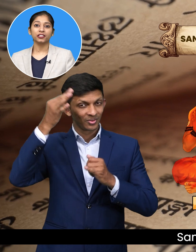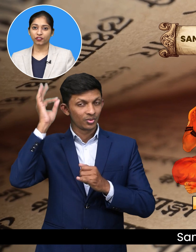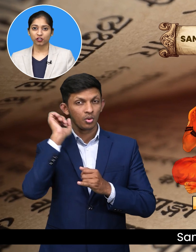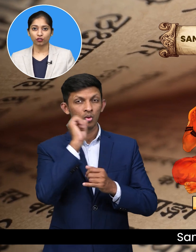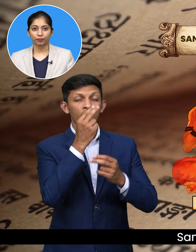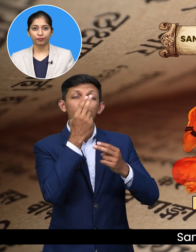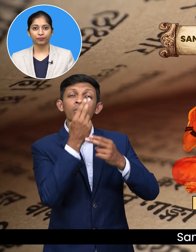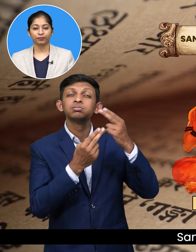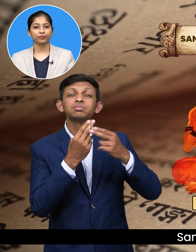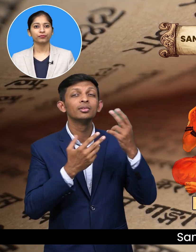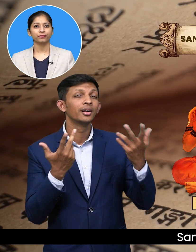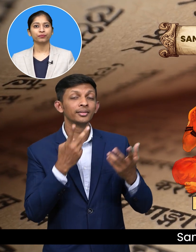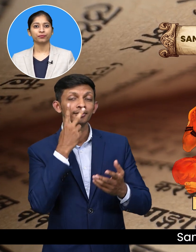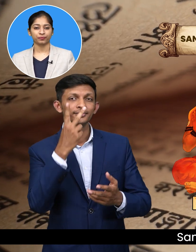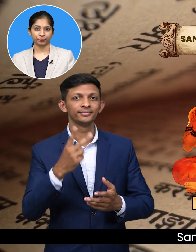Sanskrit literature.